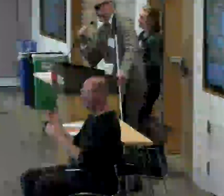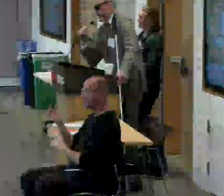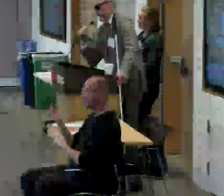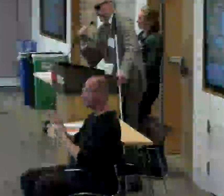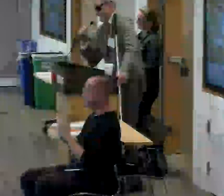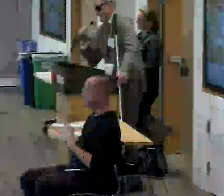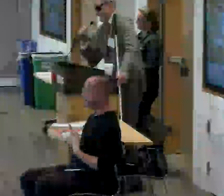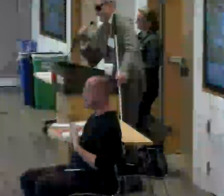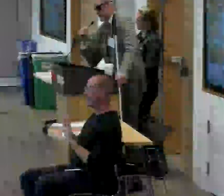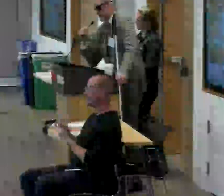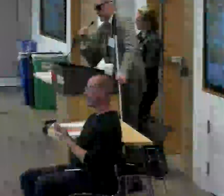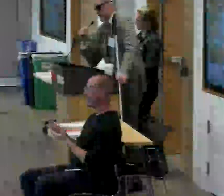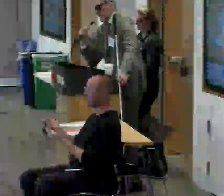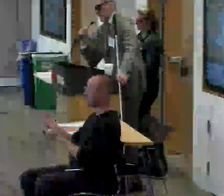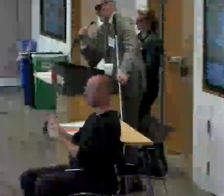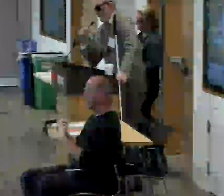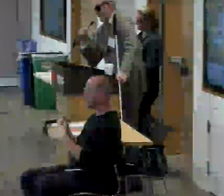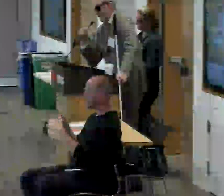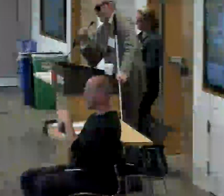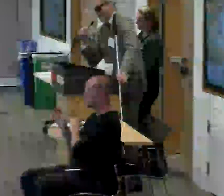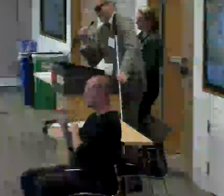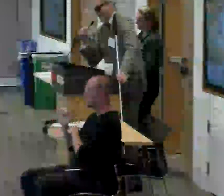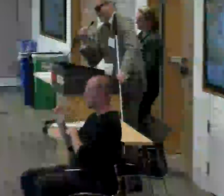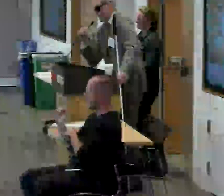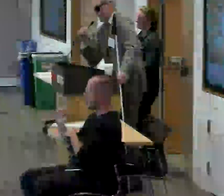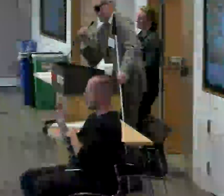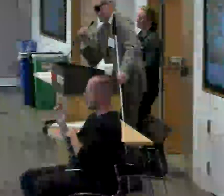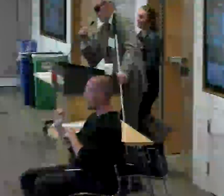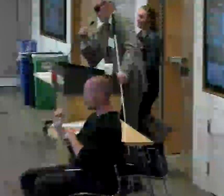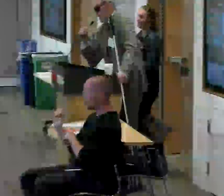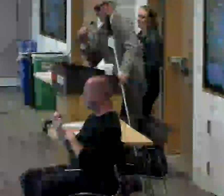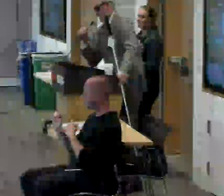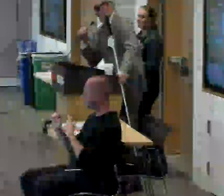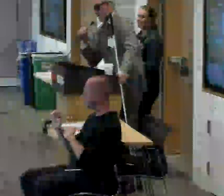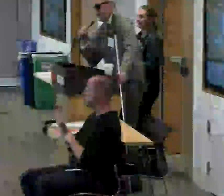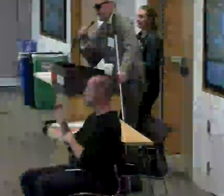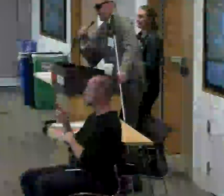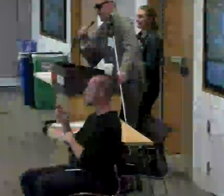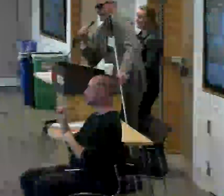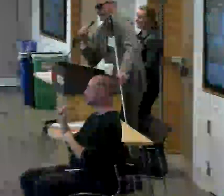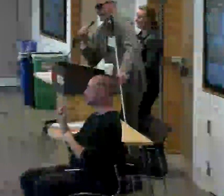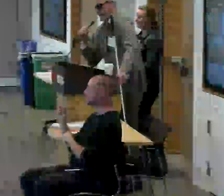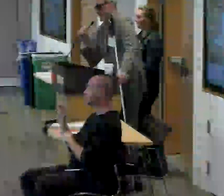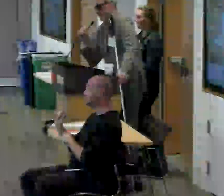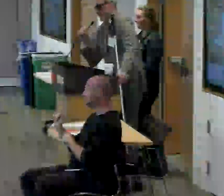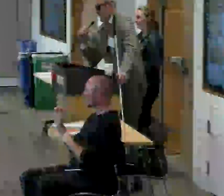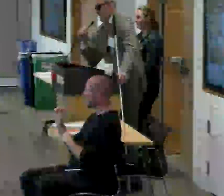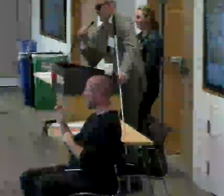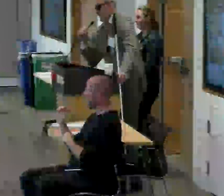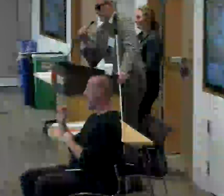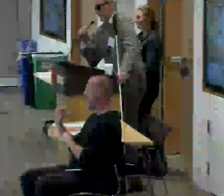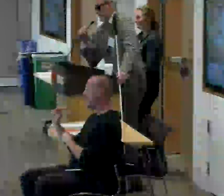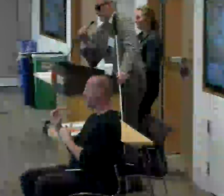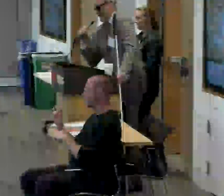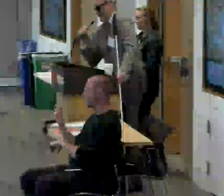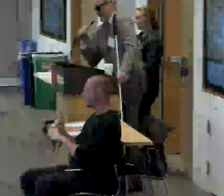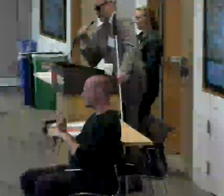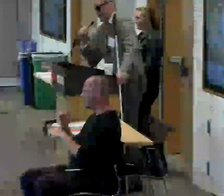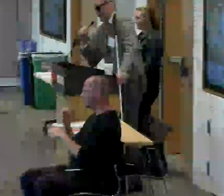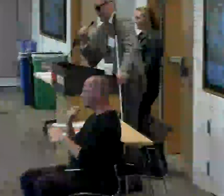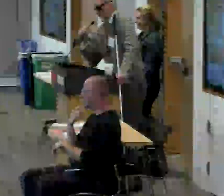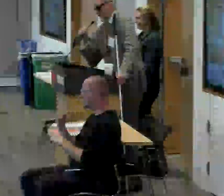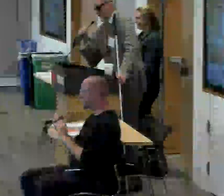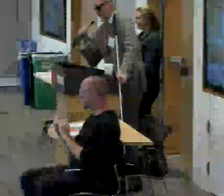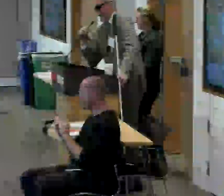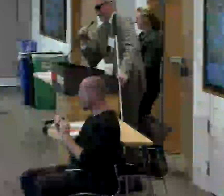CalAble. This is a program that you'll be learning more about soon from Christina Elliott. And we are all about making